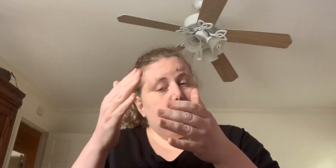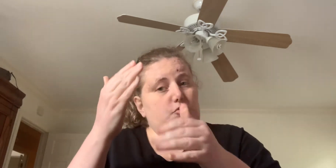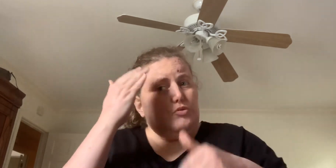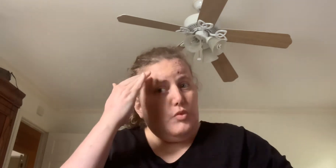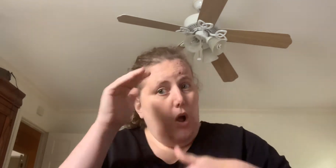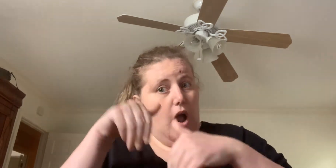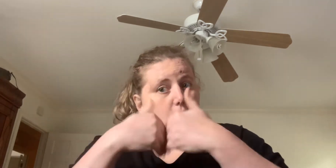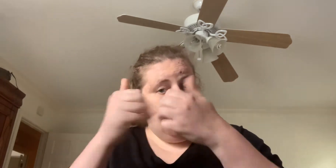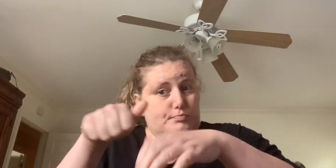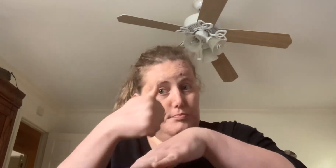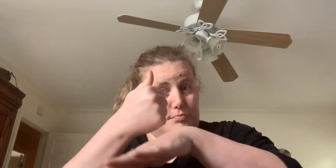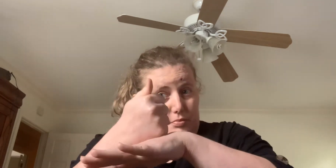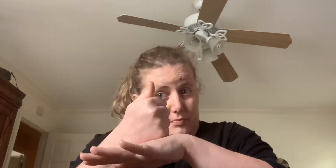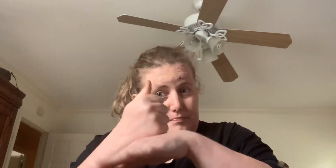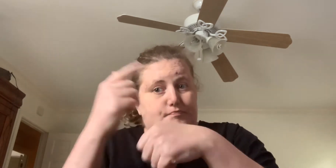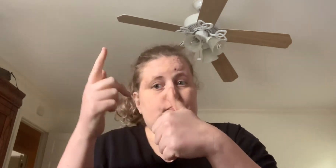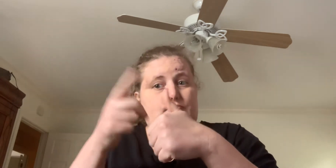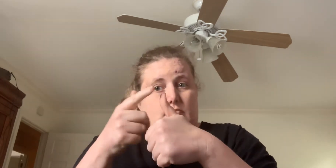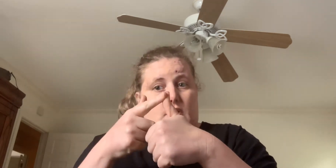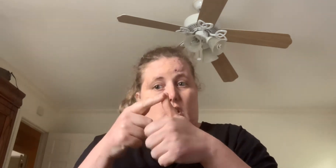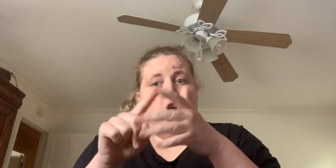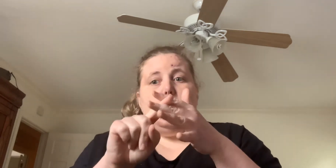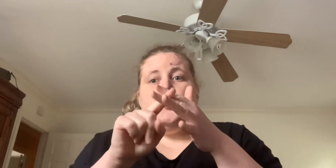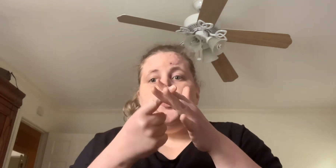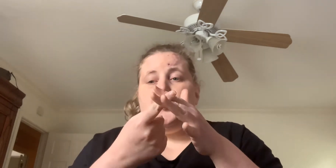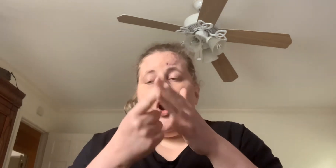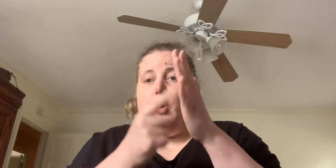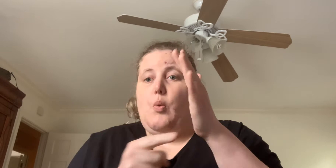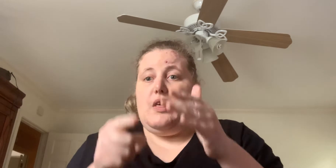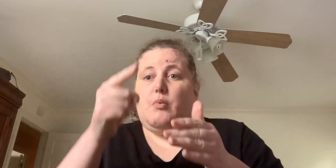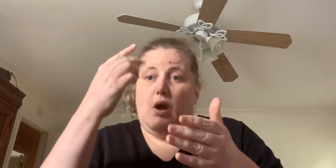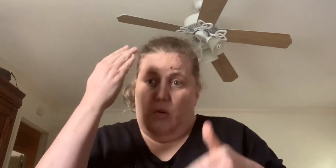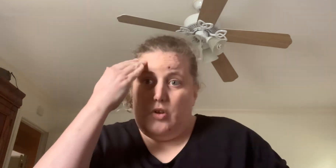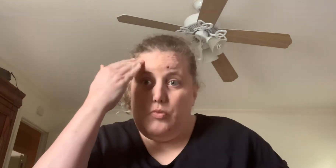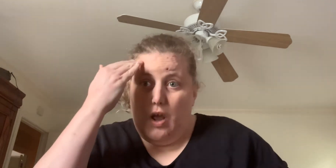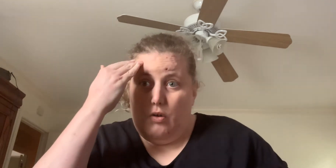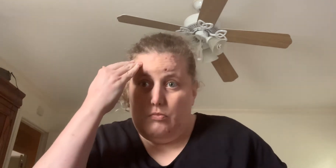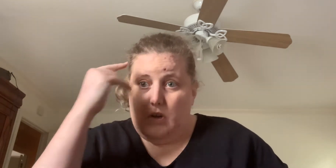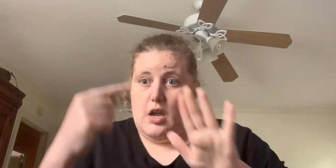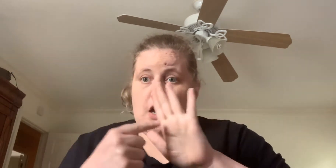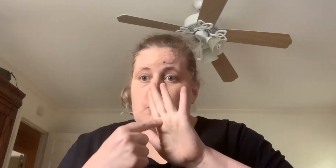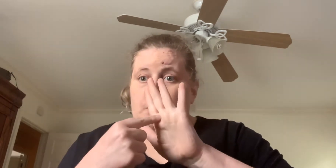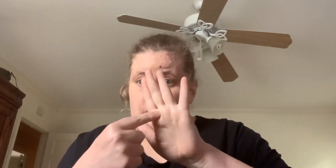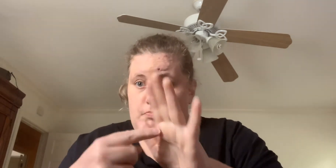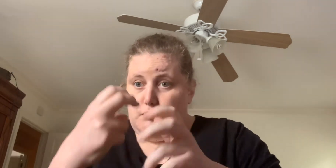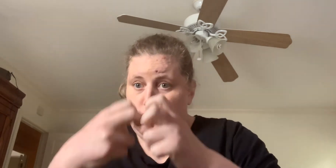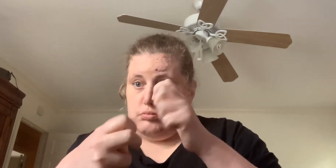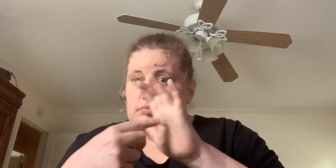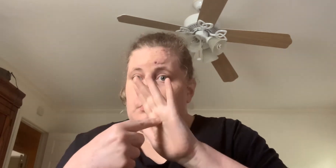start with what's given. It's giving you 5 moles of NH3.